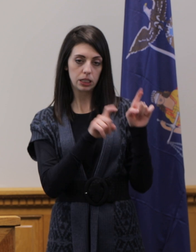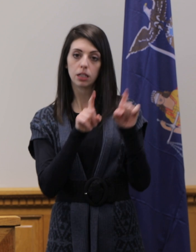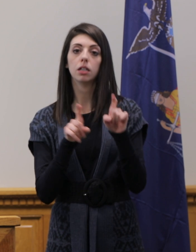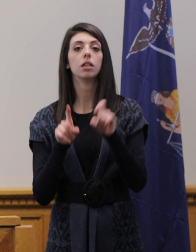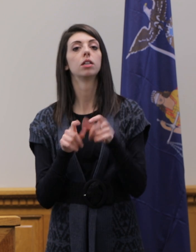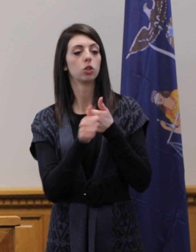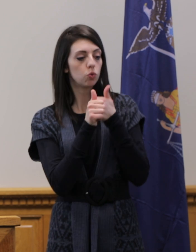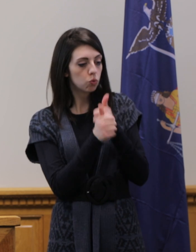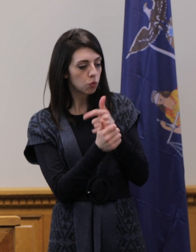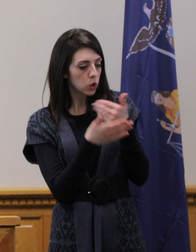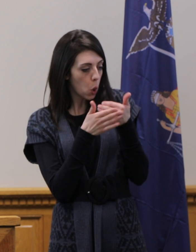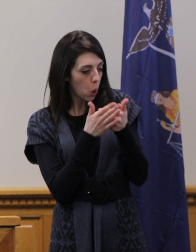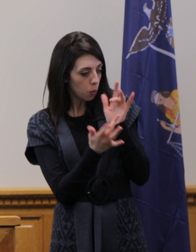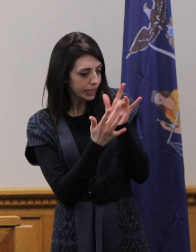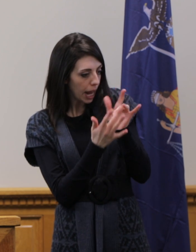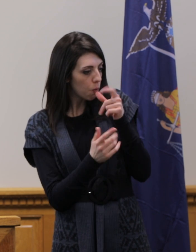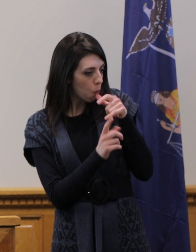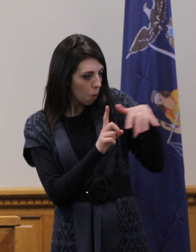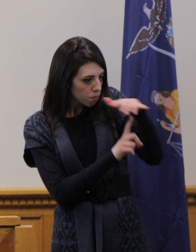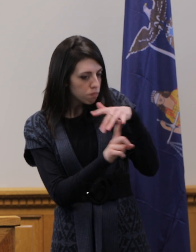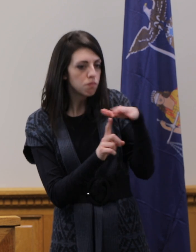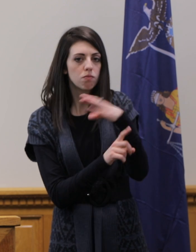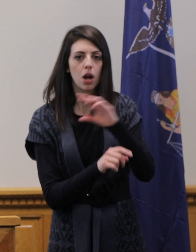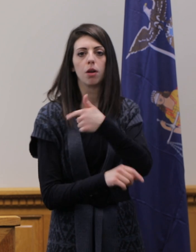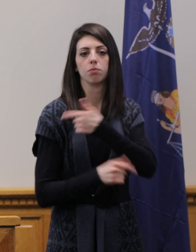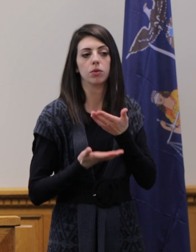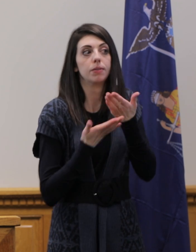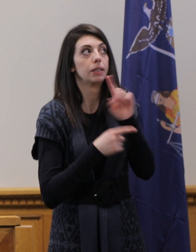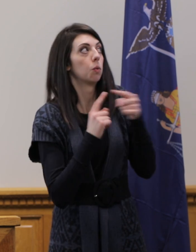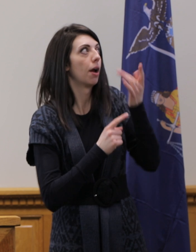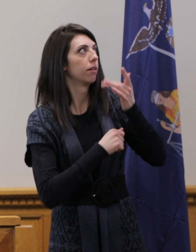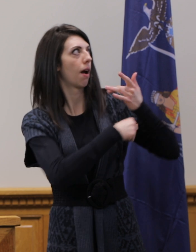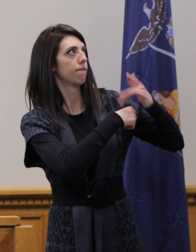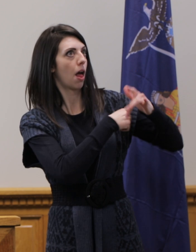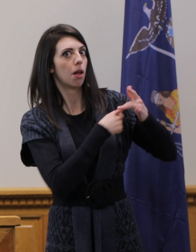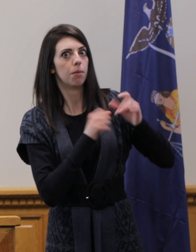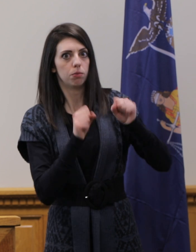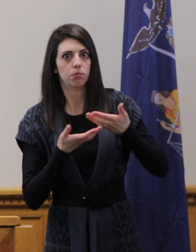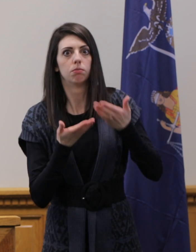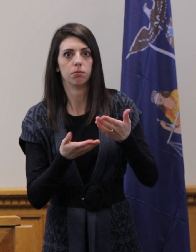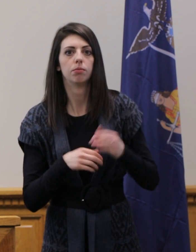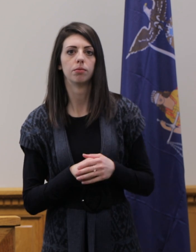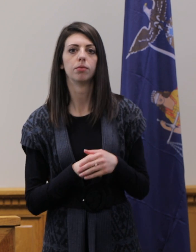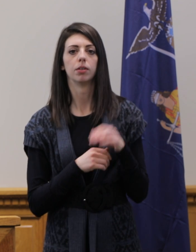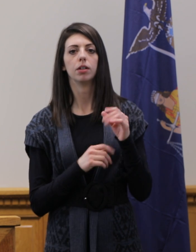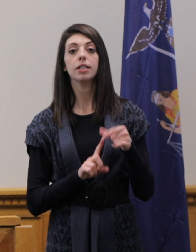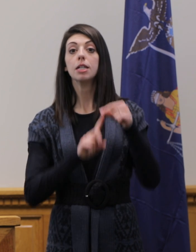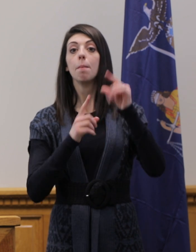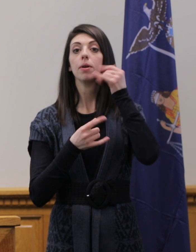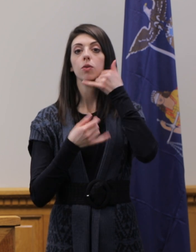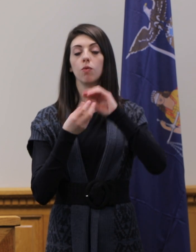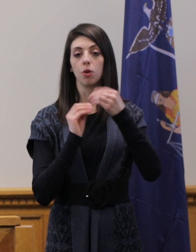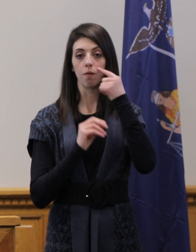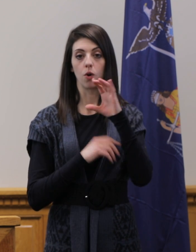trace close contacts, and vaccinate as vaccine becomes available. The Health Department's COVID-19 hotline is